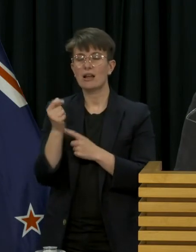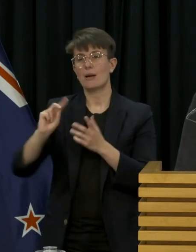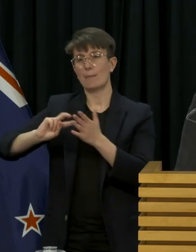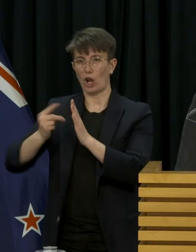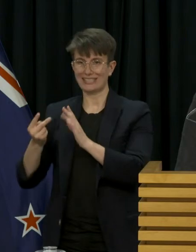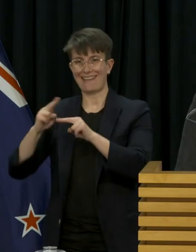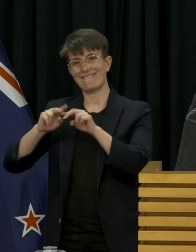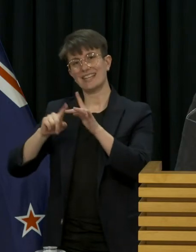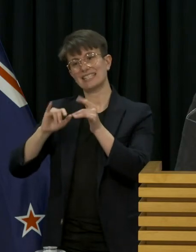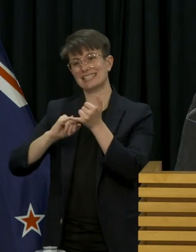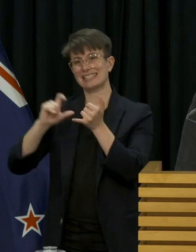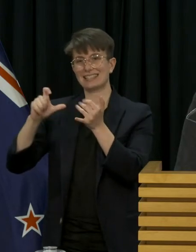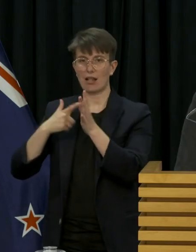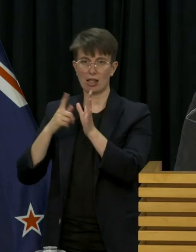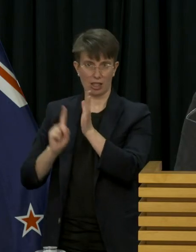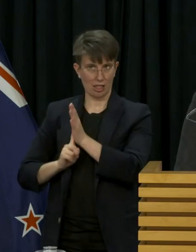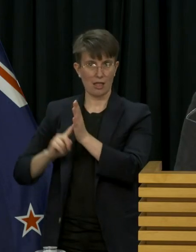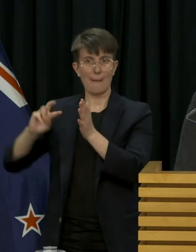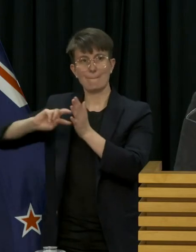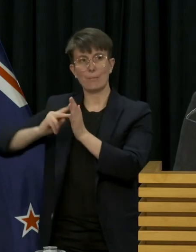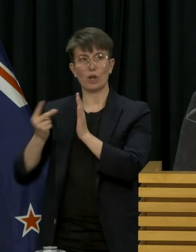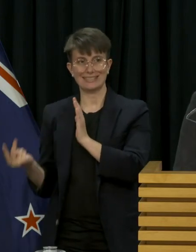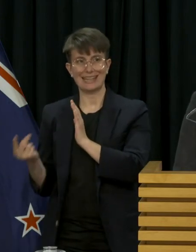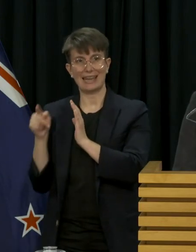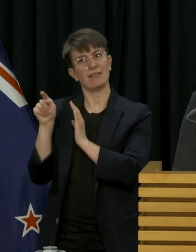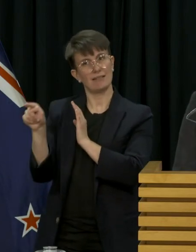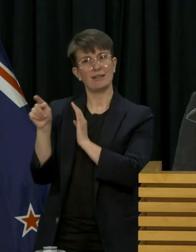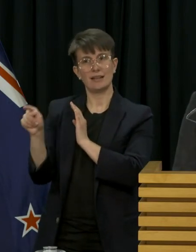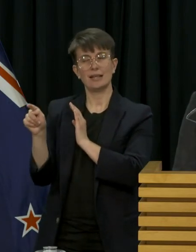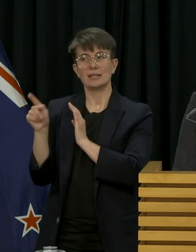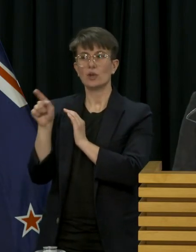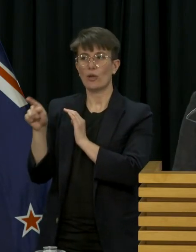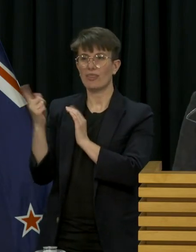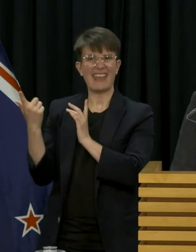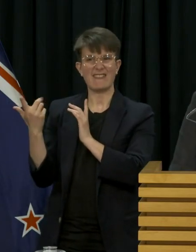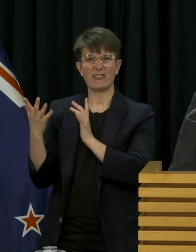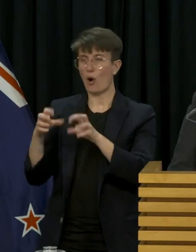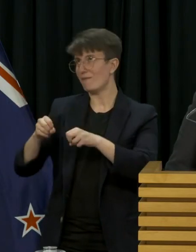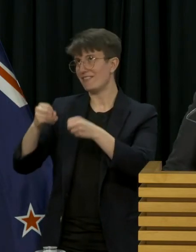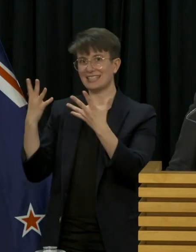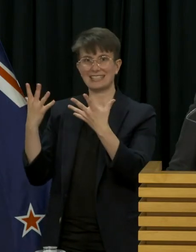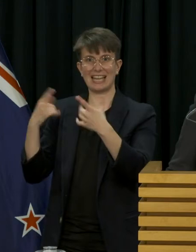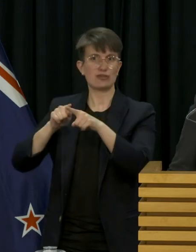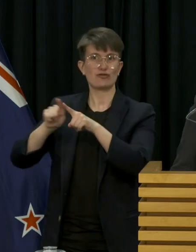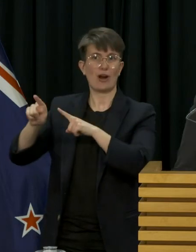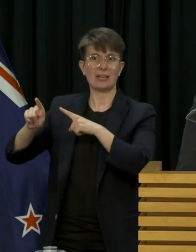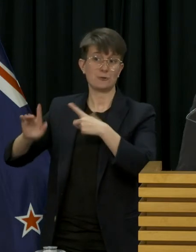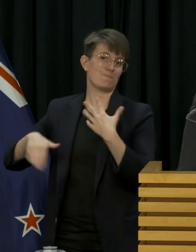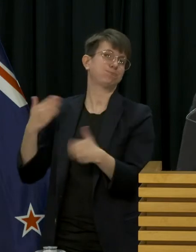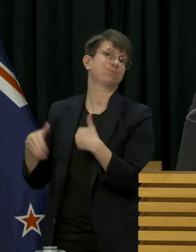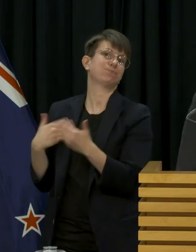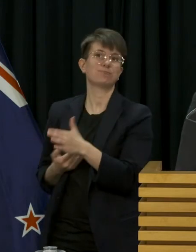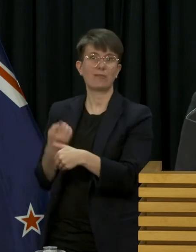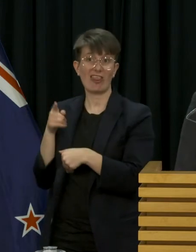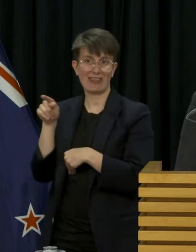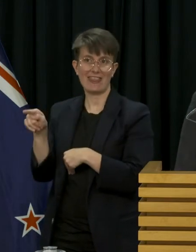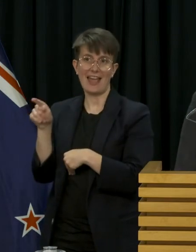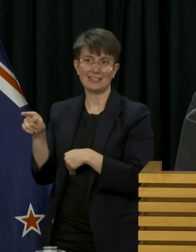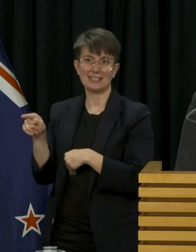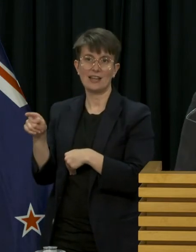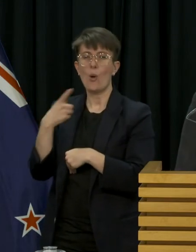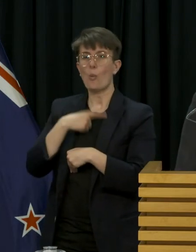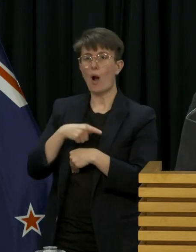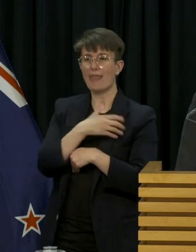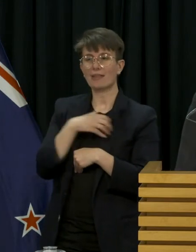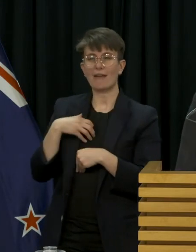all the stops with its monetary policy, the new funding for lending program, QE, everything. Why is the government not rethinking its policy